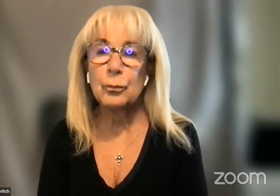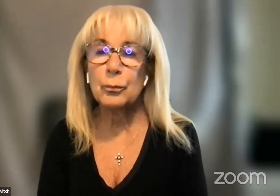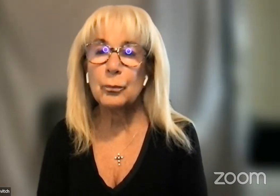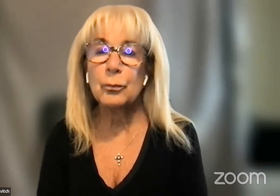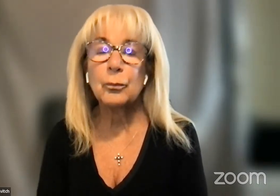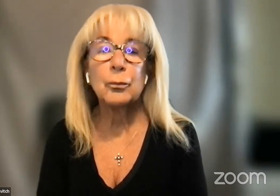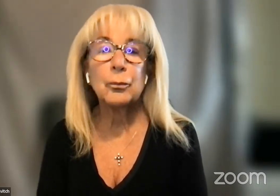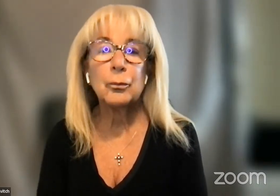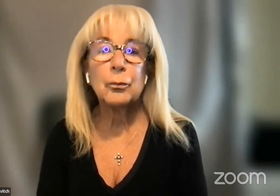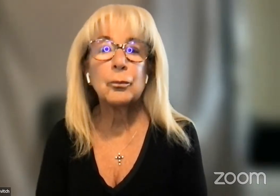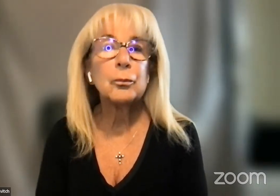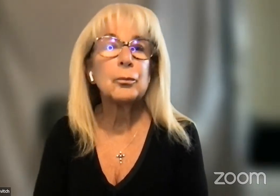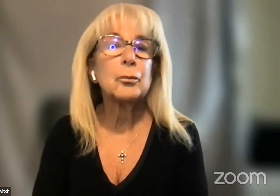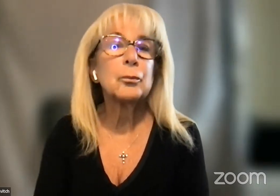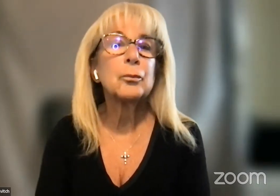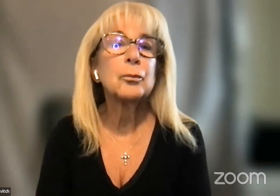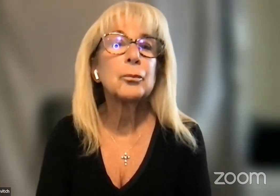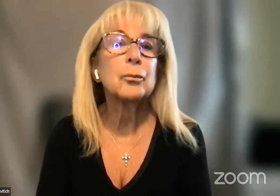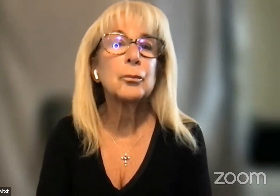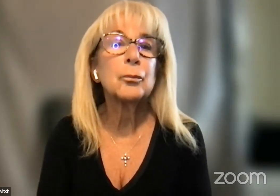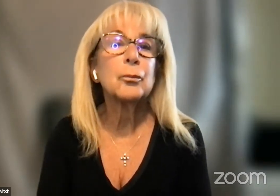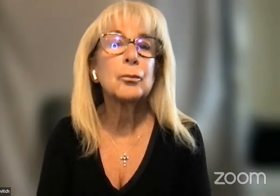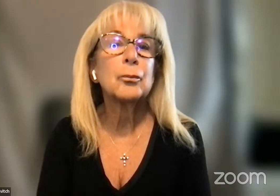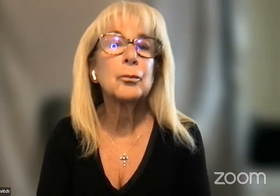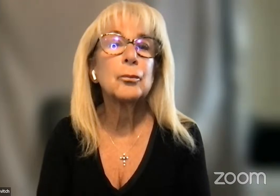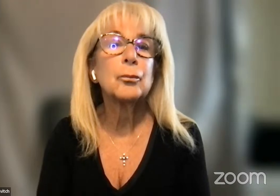Okay, there's no one online.